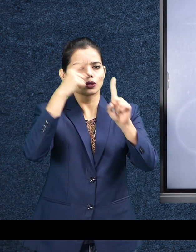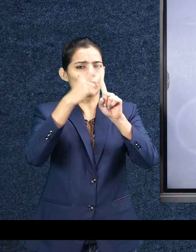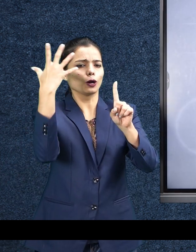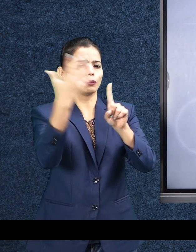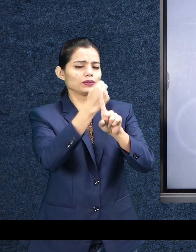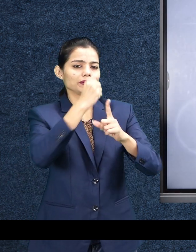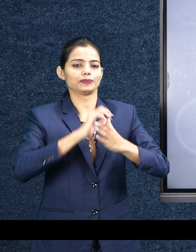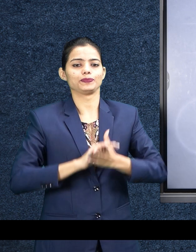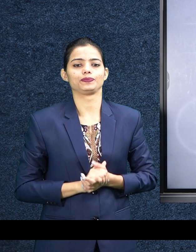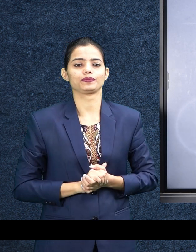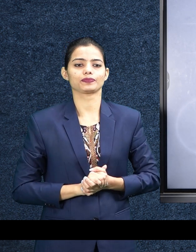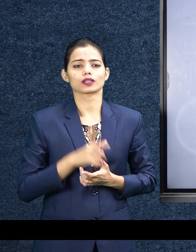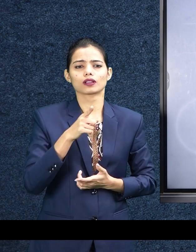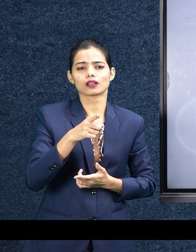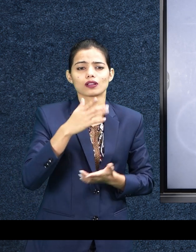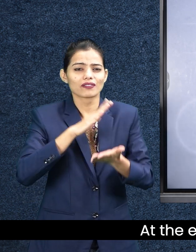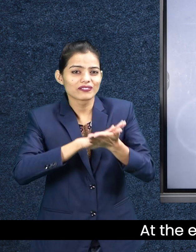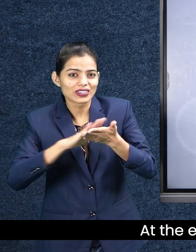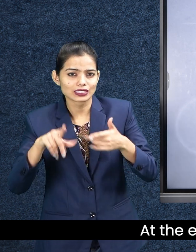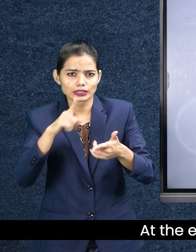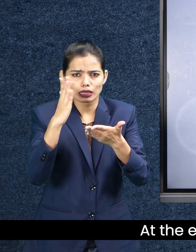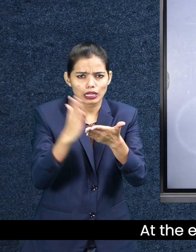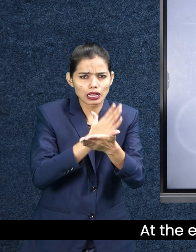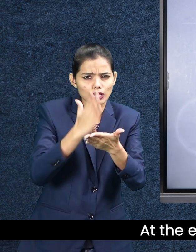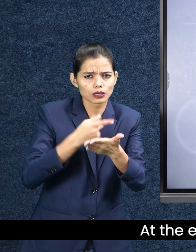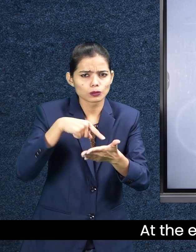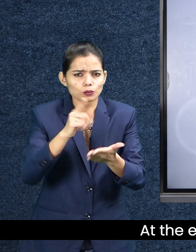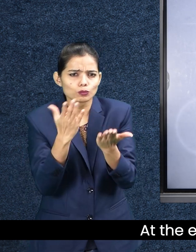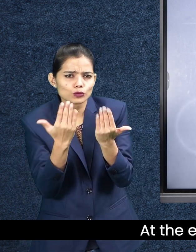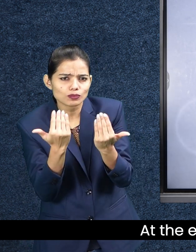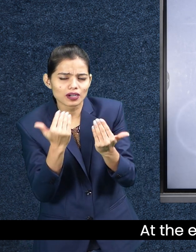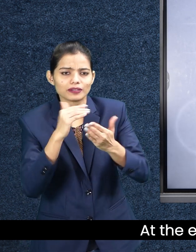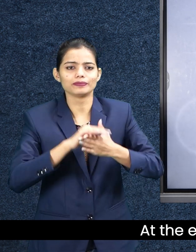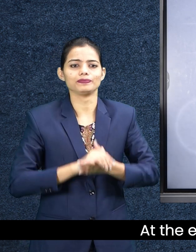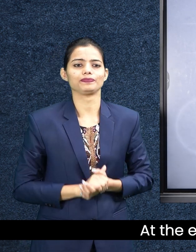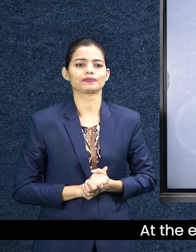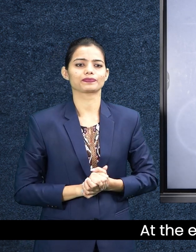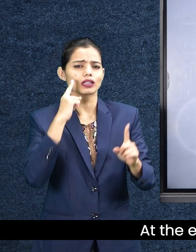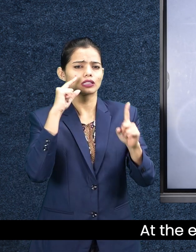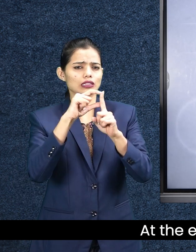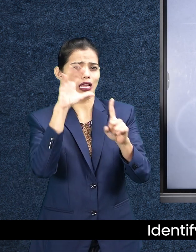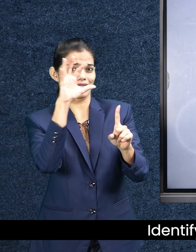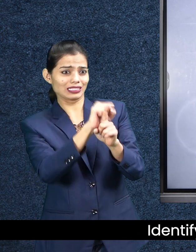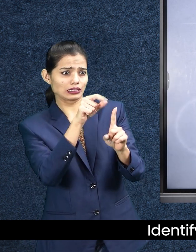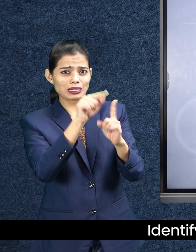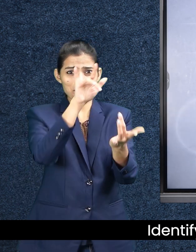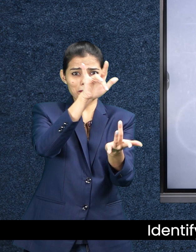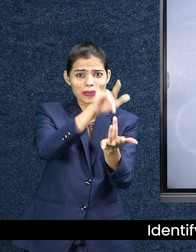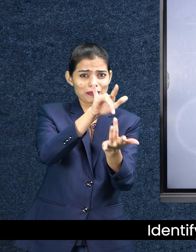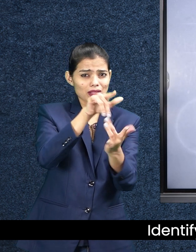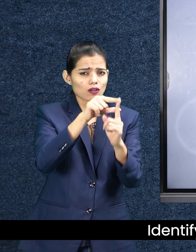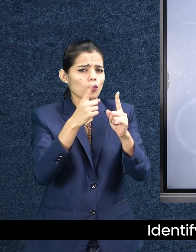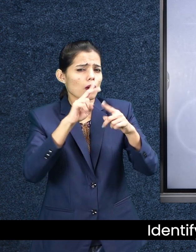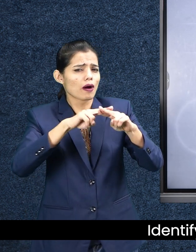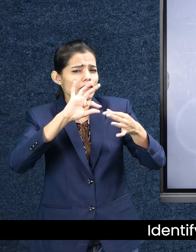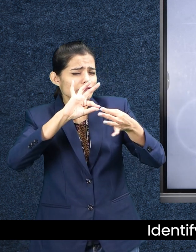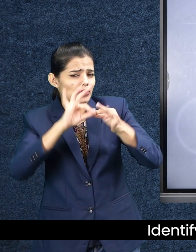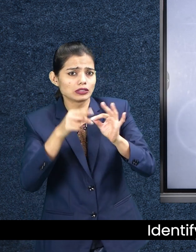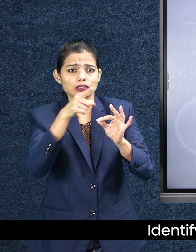Learning outcomes. At the end of this lesson, you will be able to identify midpoint formula